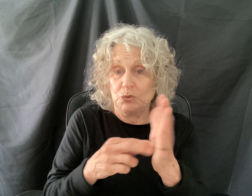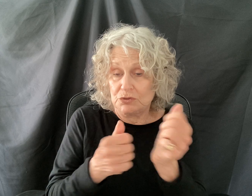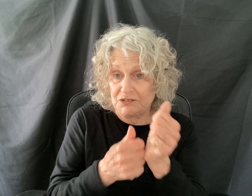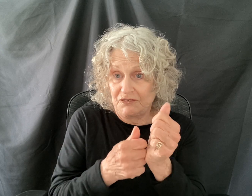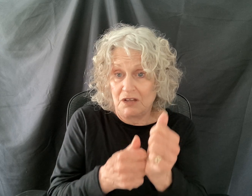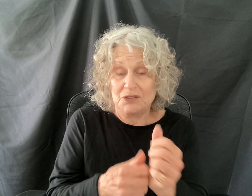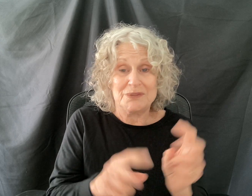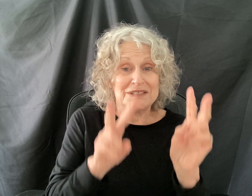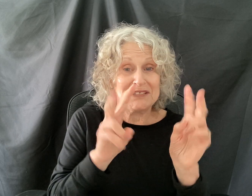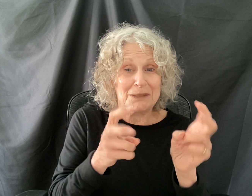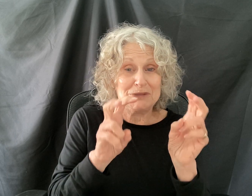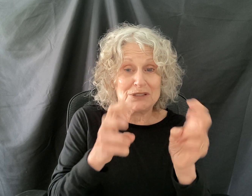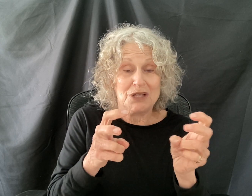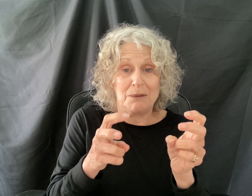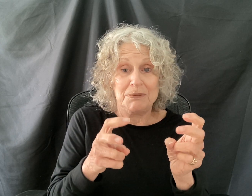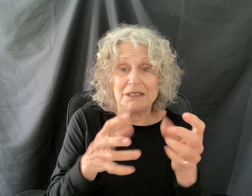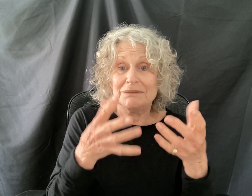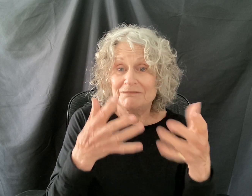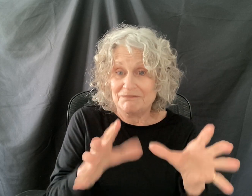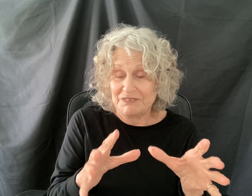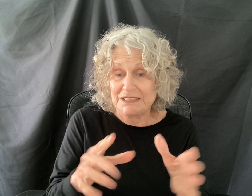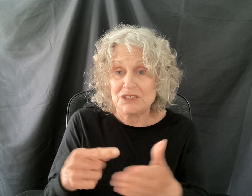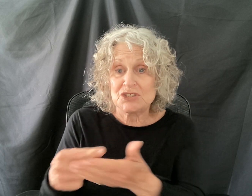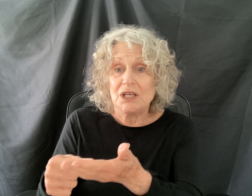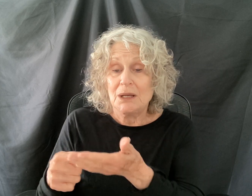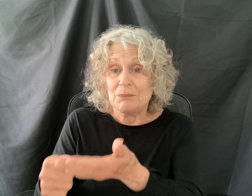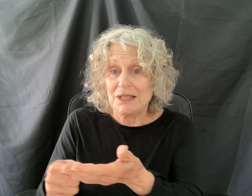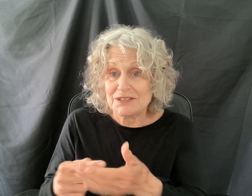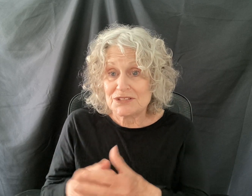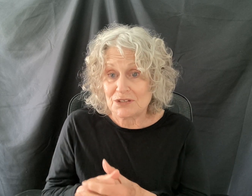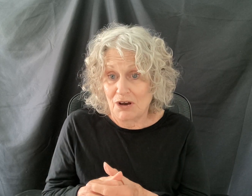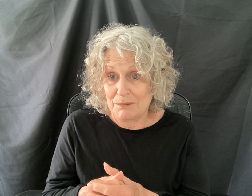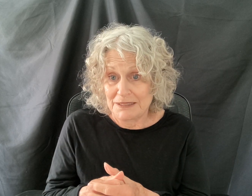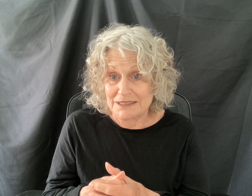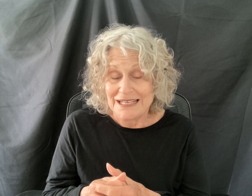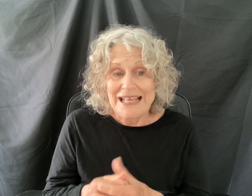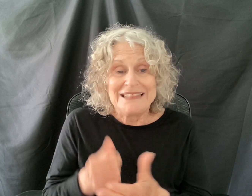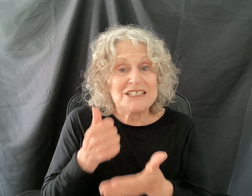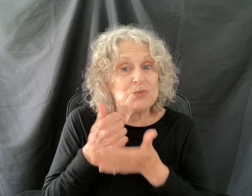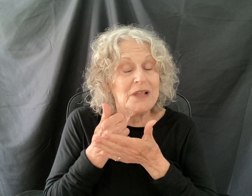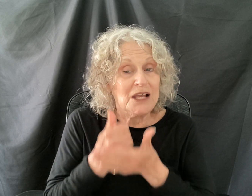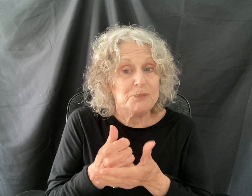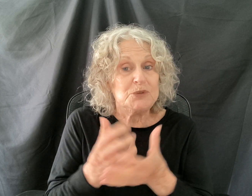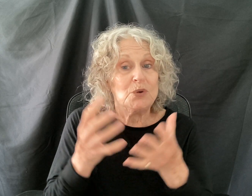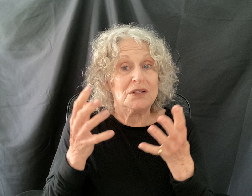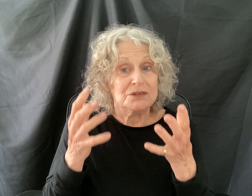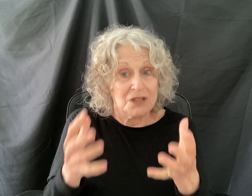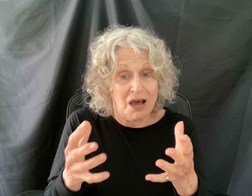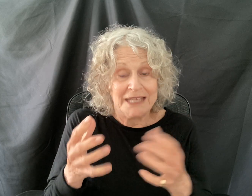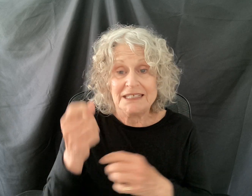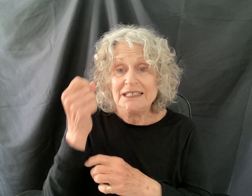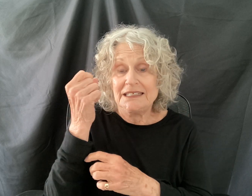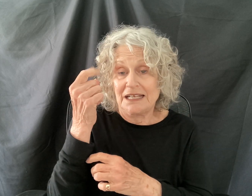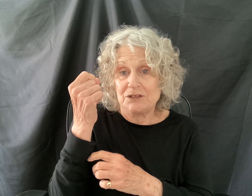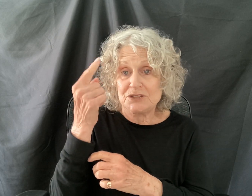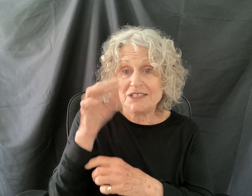to follow is subject, topic, finish, plus comment. This will help you a lot in understanding